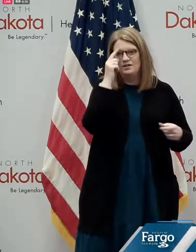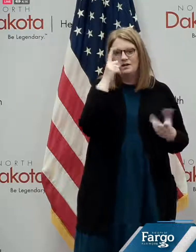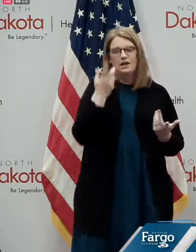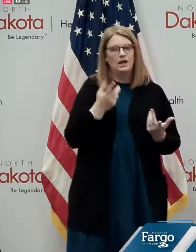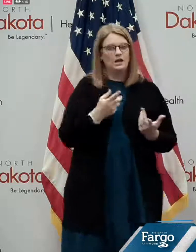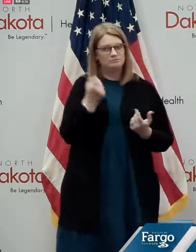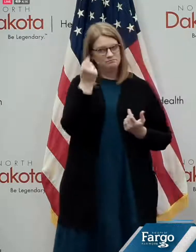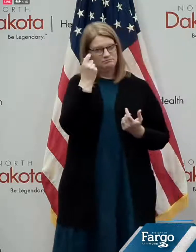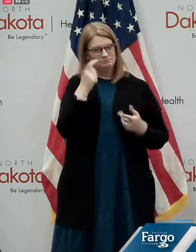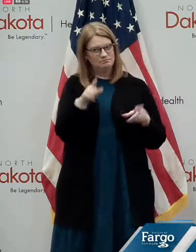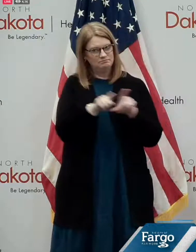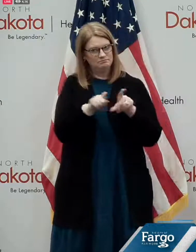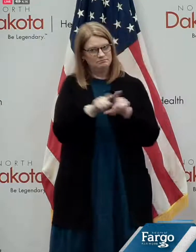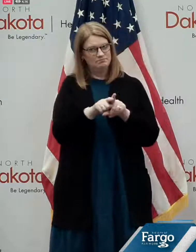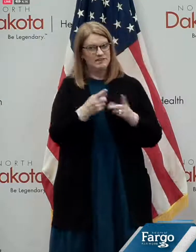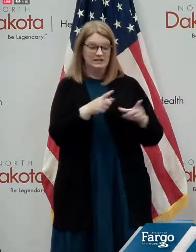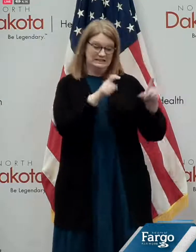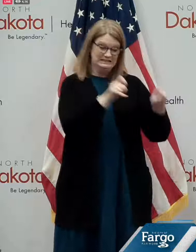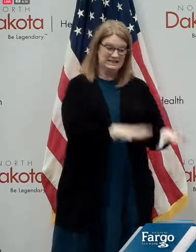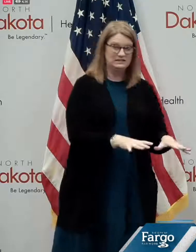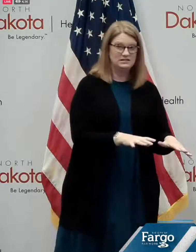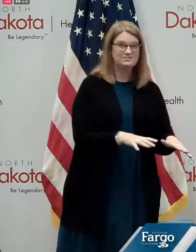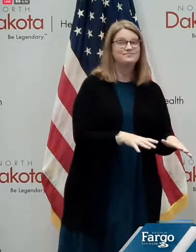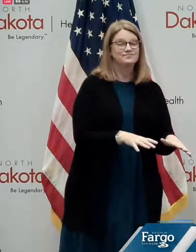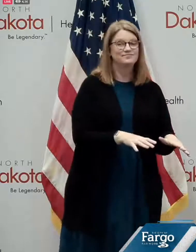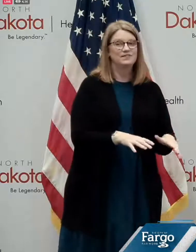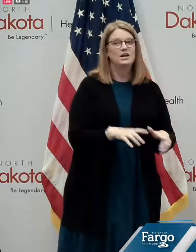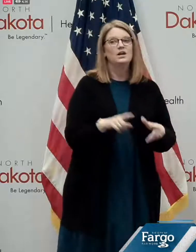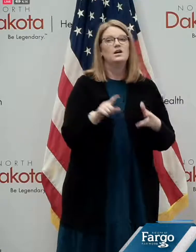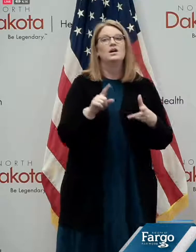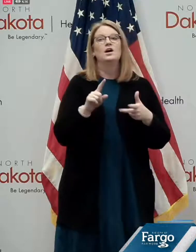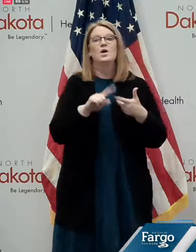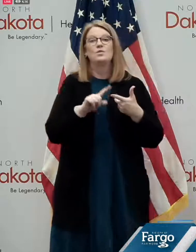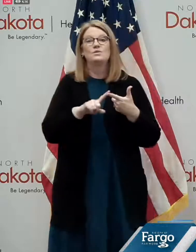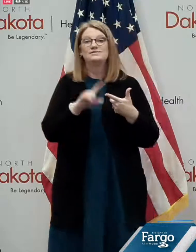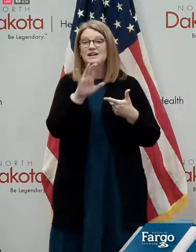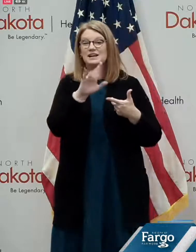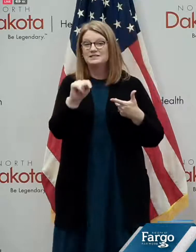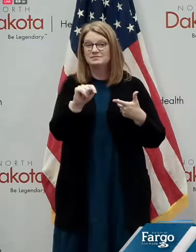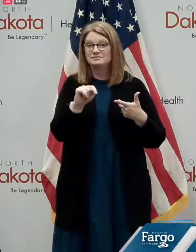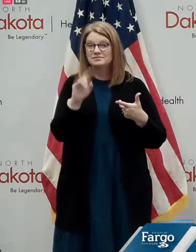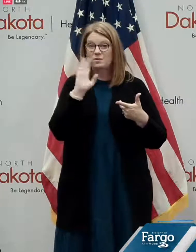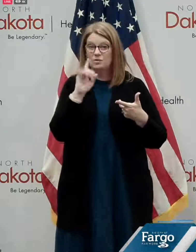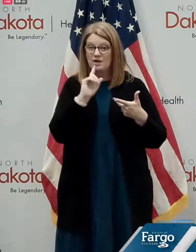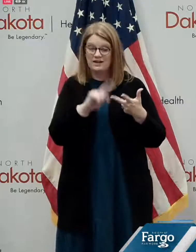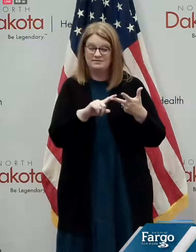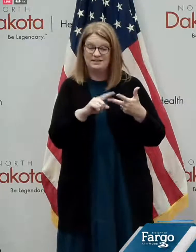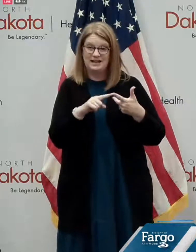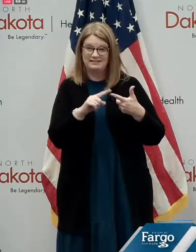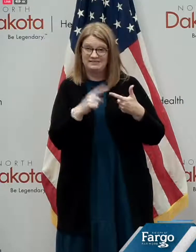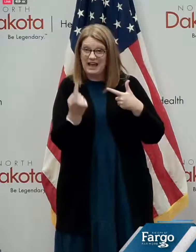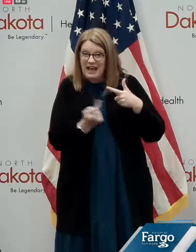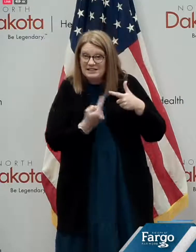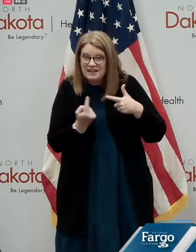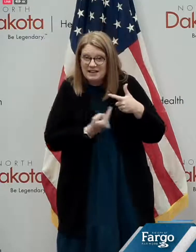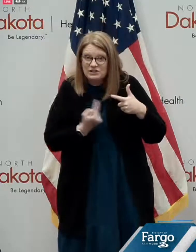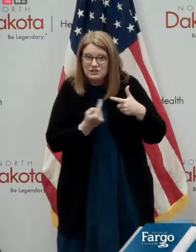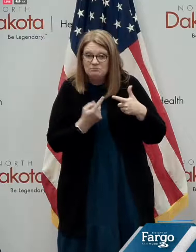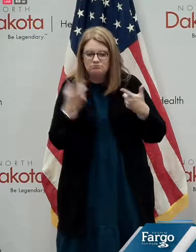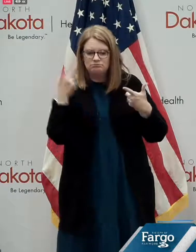make sure that we're also just not only testing, we've got to make sure that we're upping our game on contact tracing and isolation, so that when we do